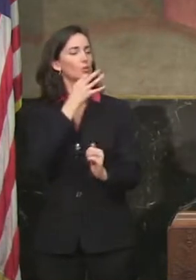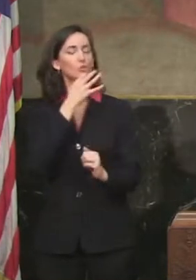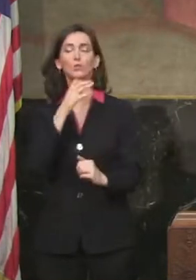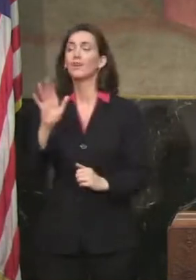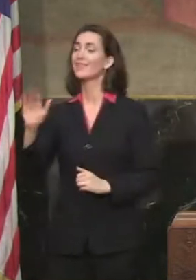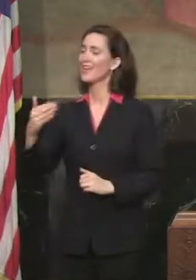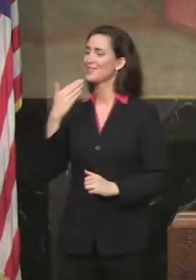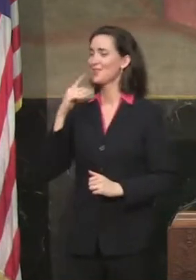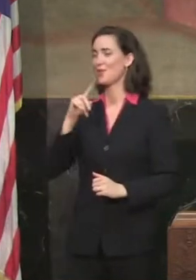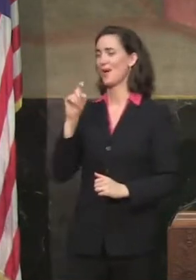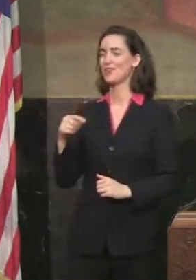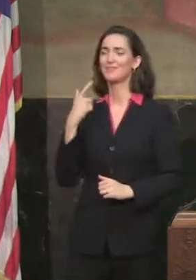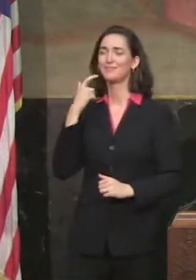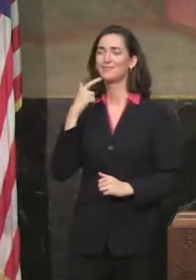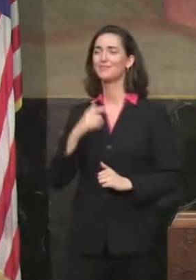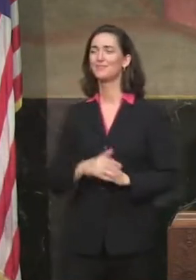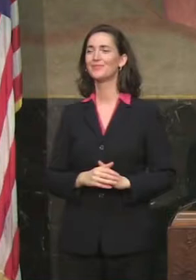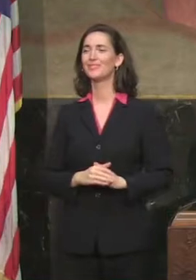question.